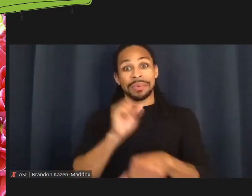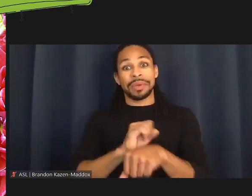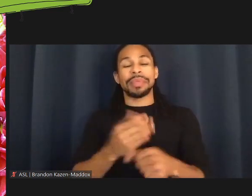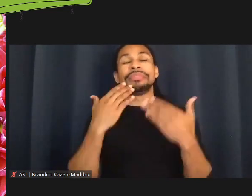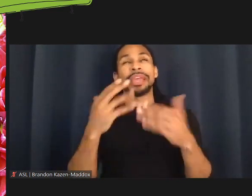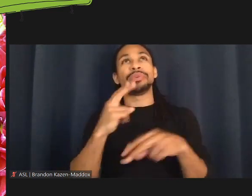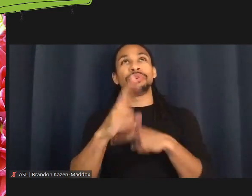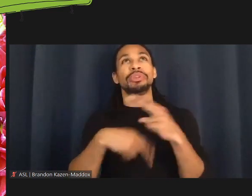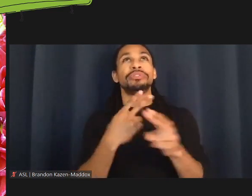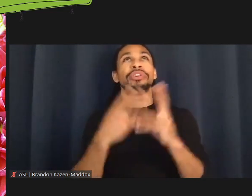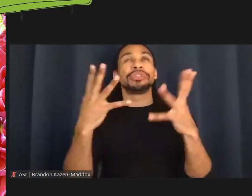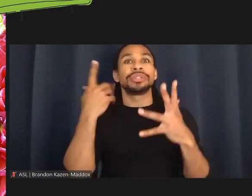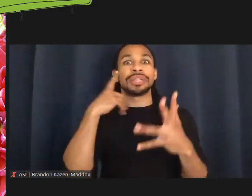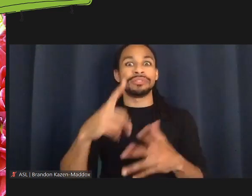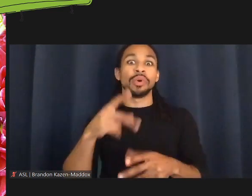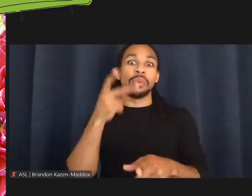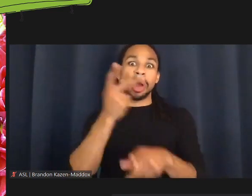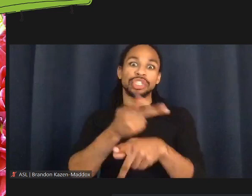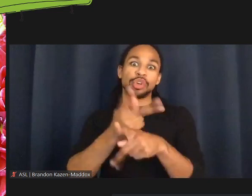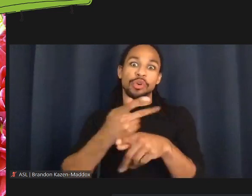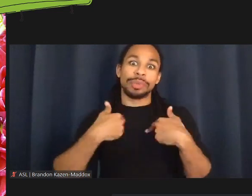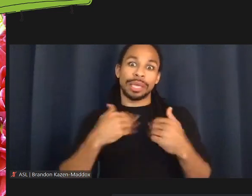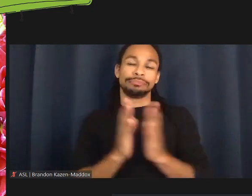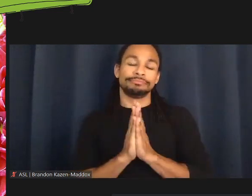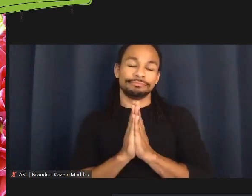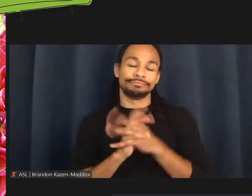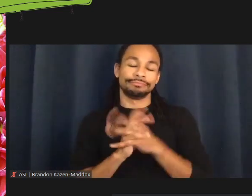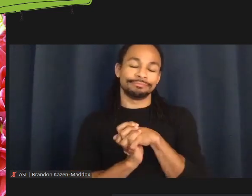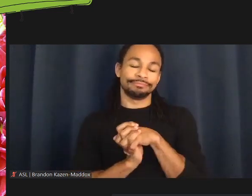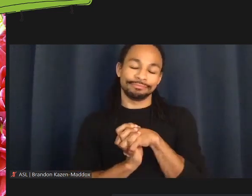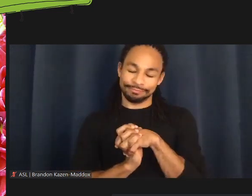universe, for watching over me.